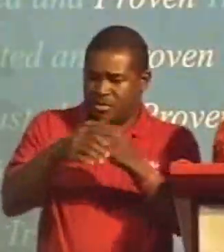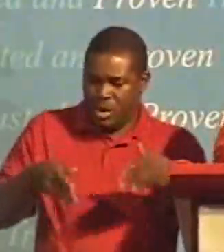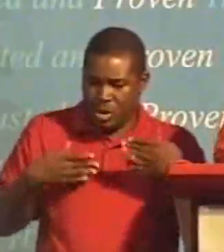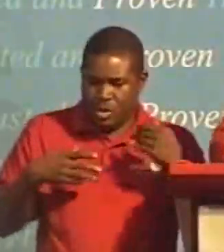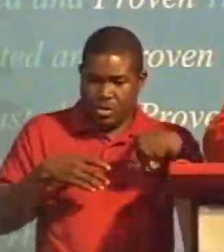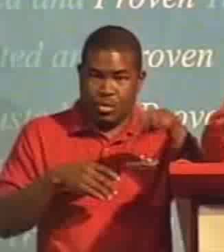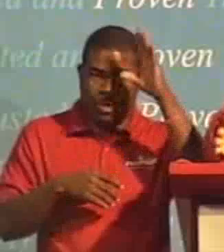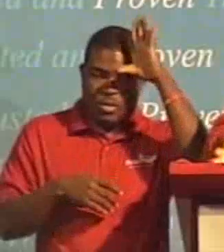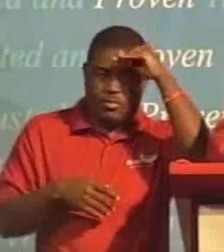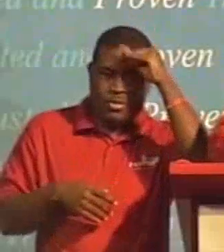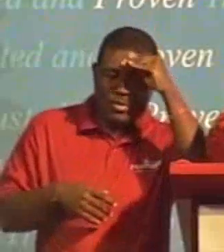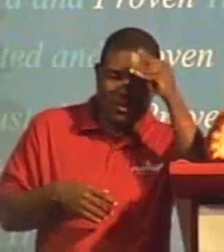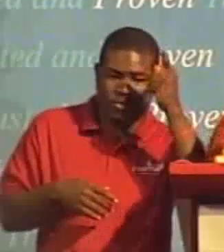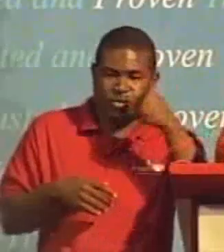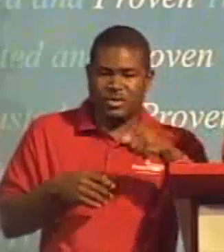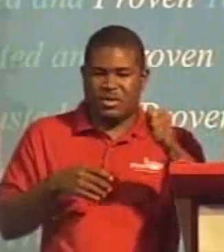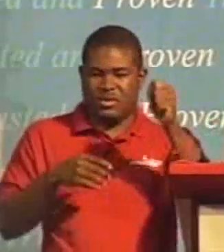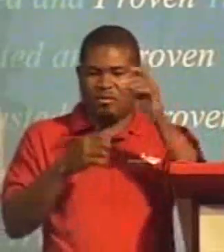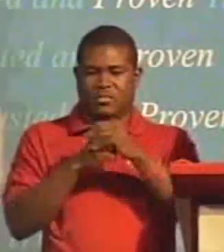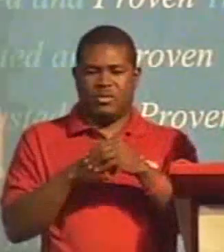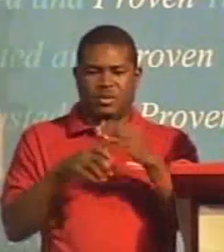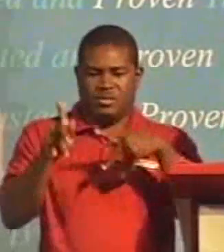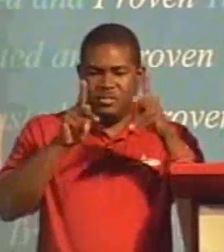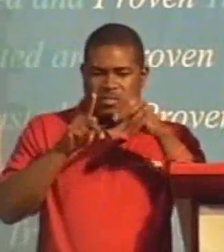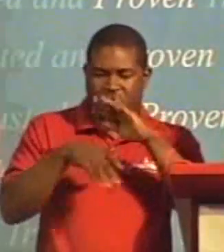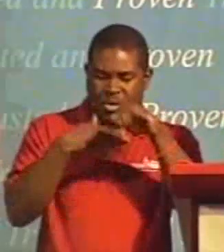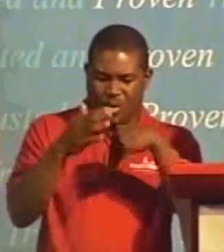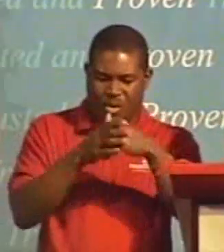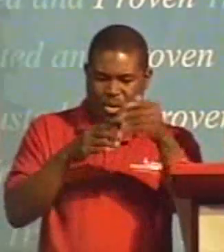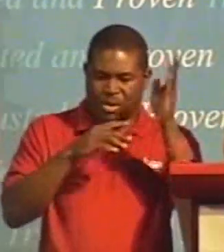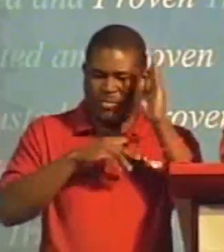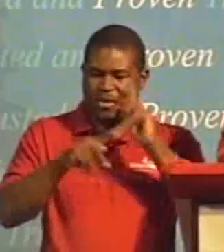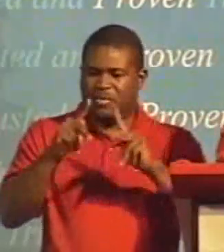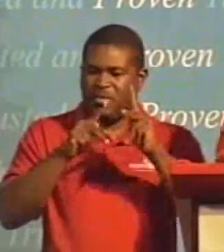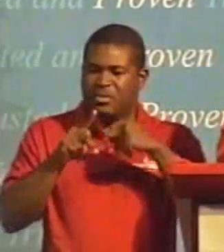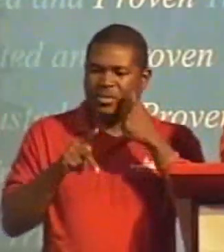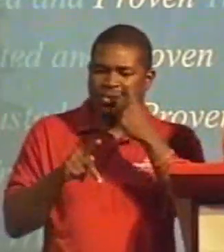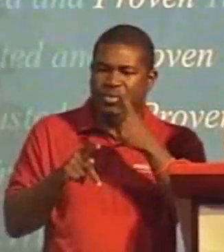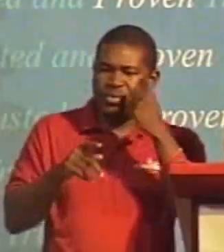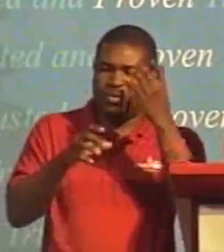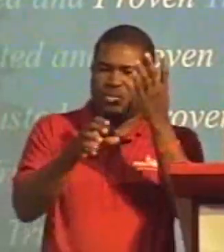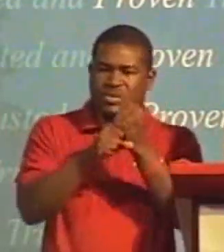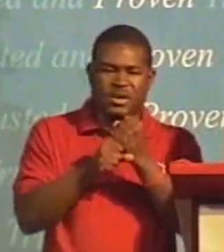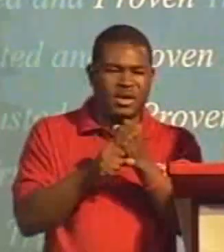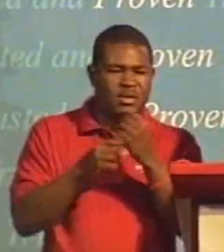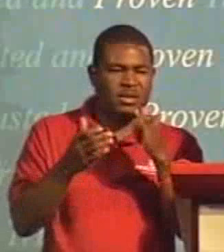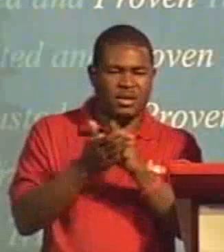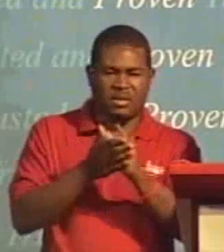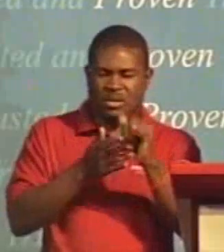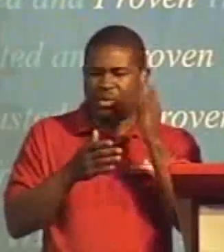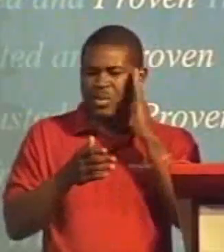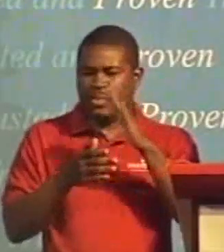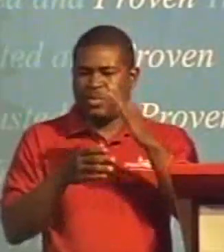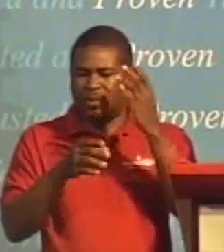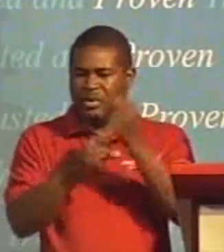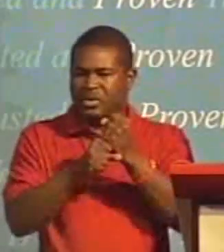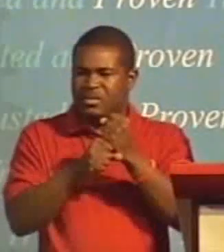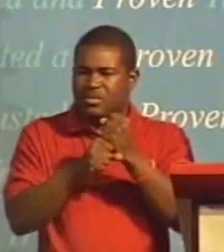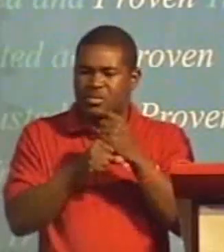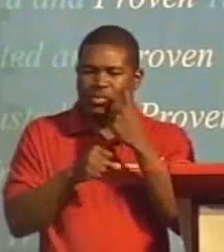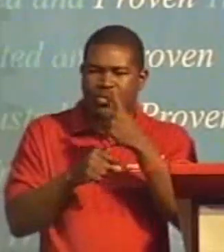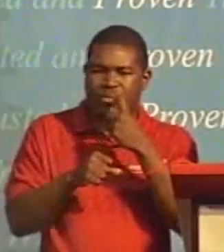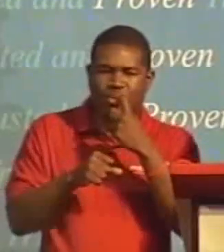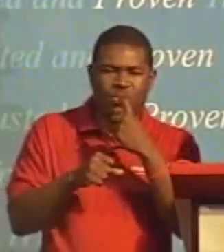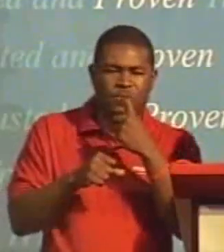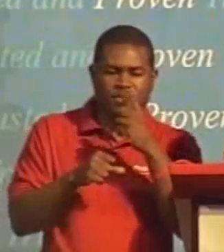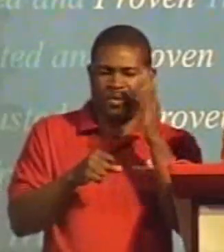straw vendors, the hair braiders, the taxi drivers, and all those Bahamians who benefit from business coming out of these developments would have been seriously shortchanged had